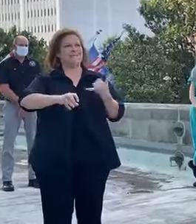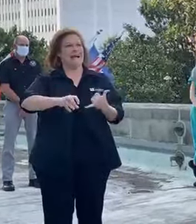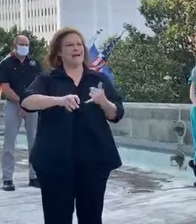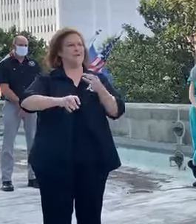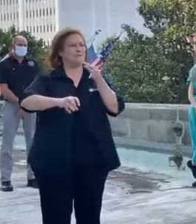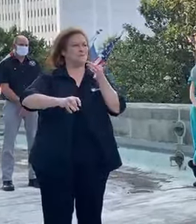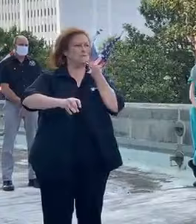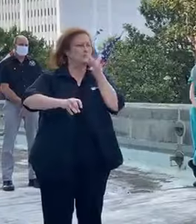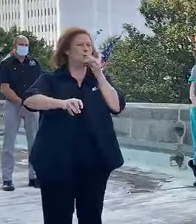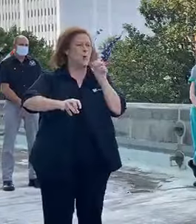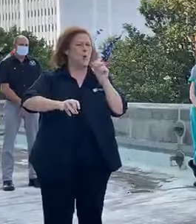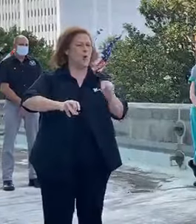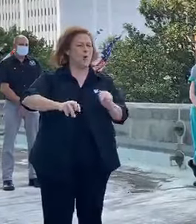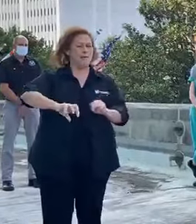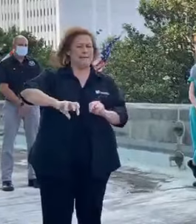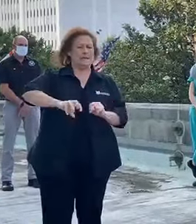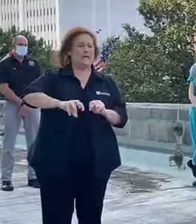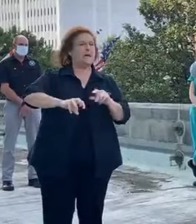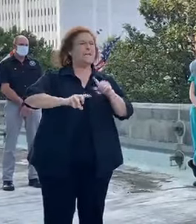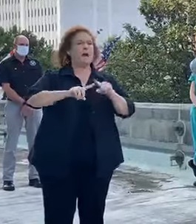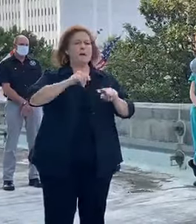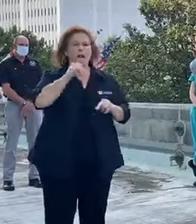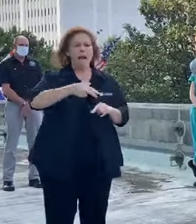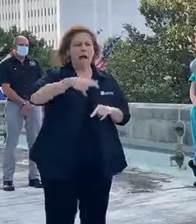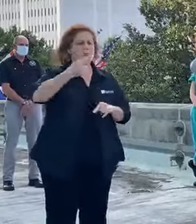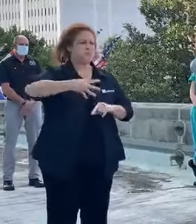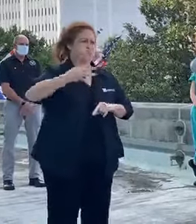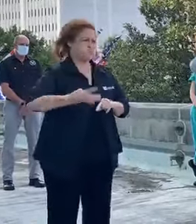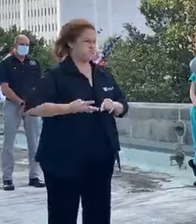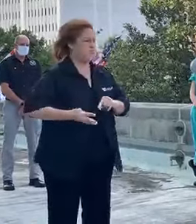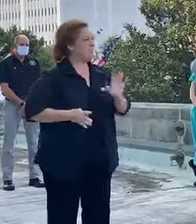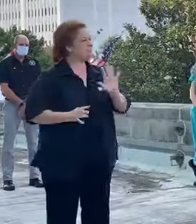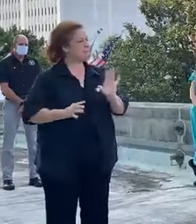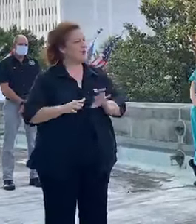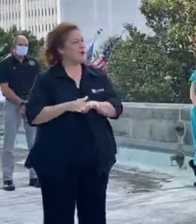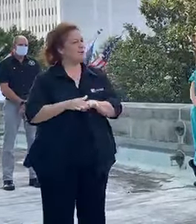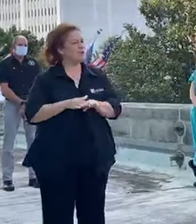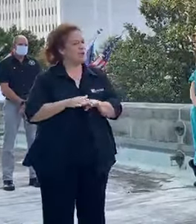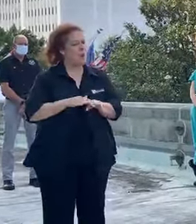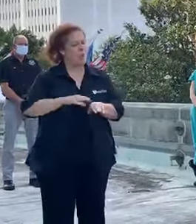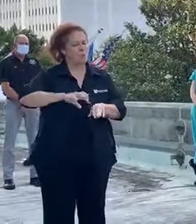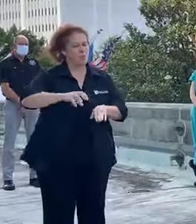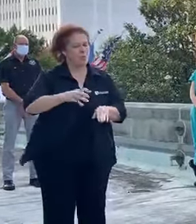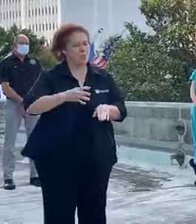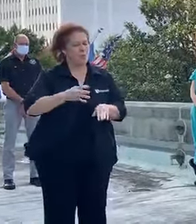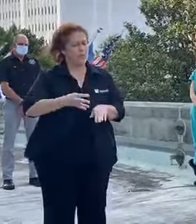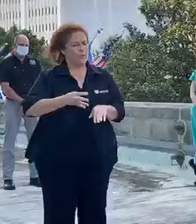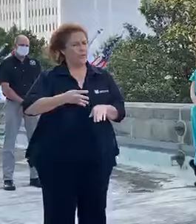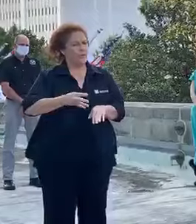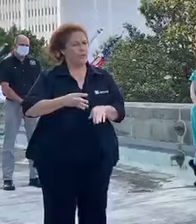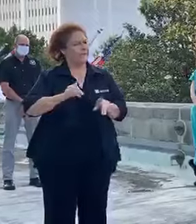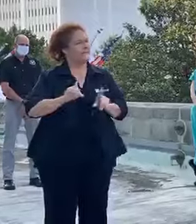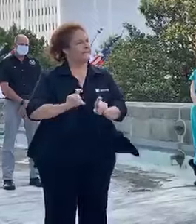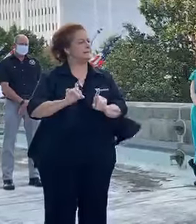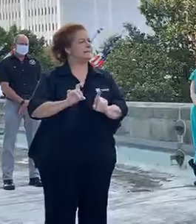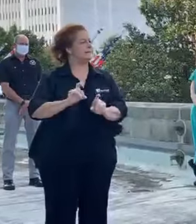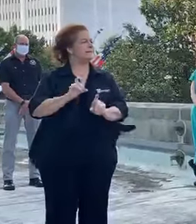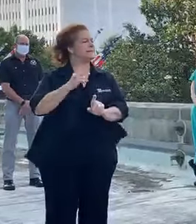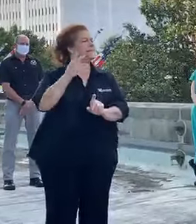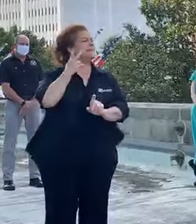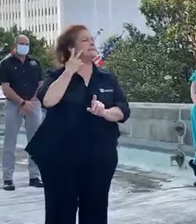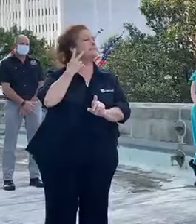faucet on, but not high stream. We're just going to get a little bit of this water, and we're going to test it, and we're going to be able